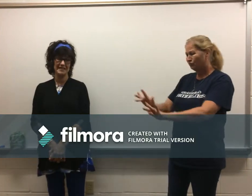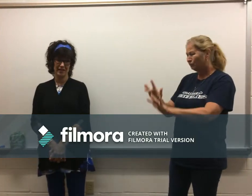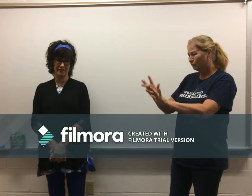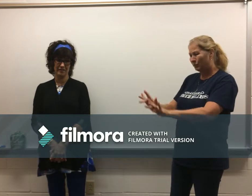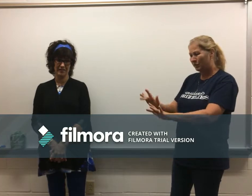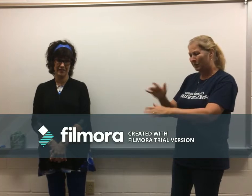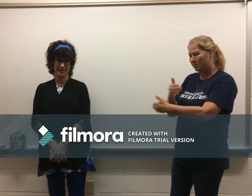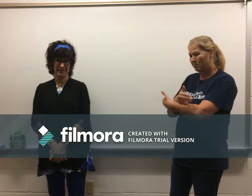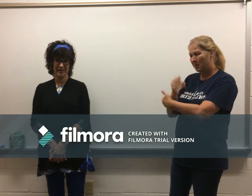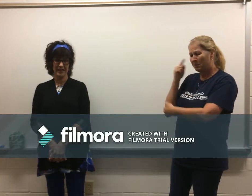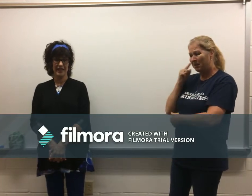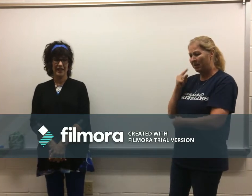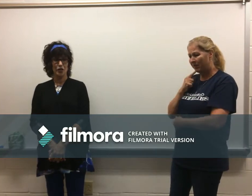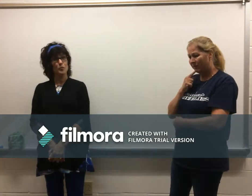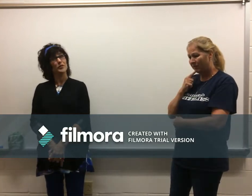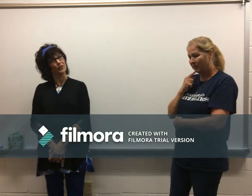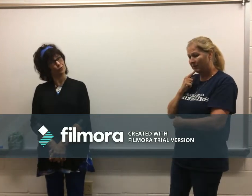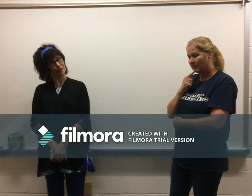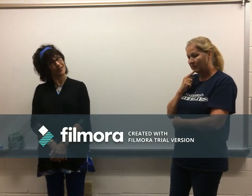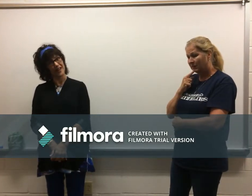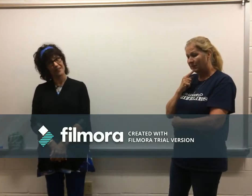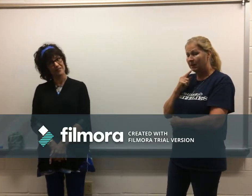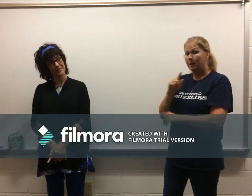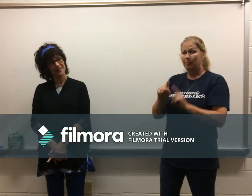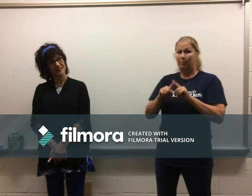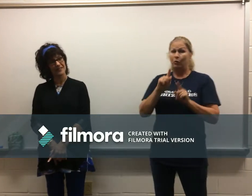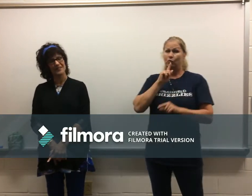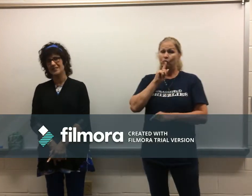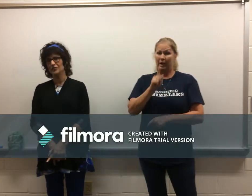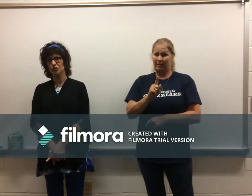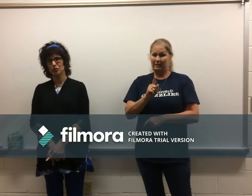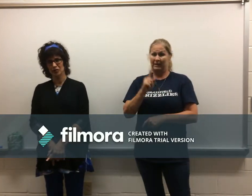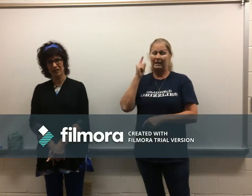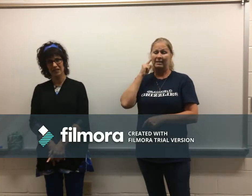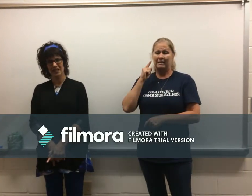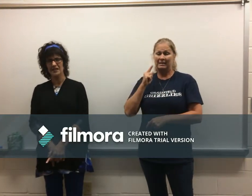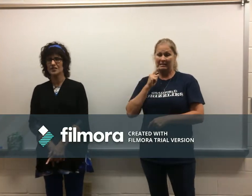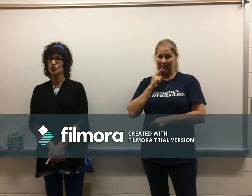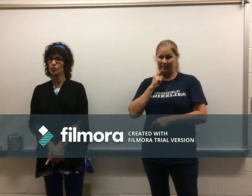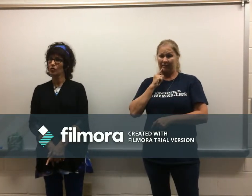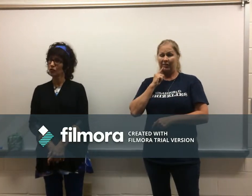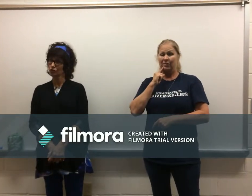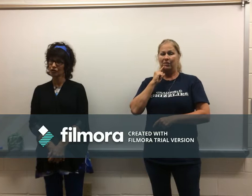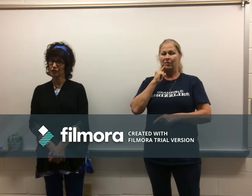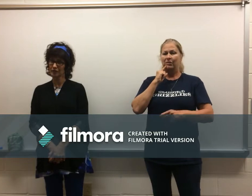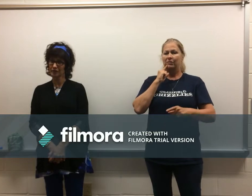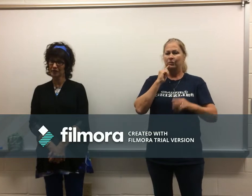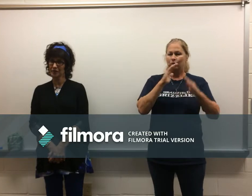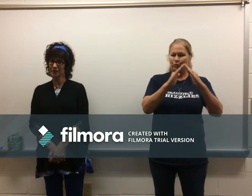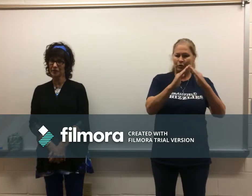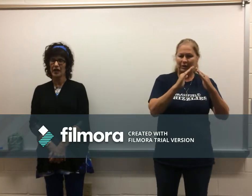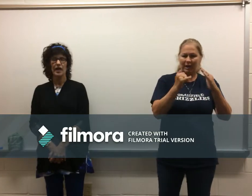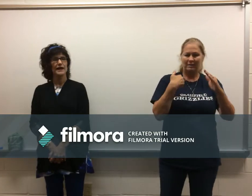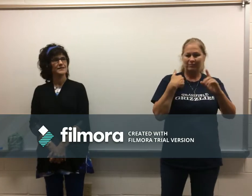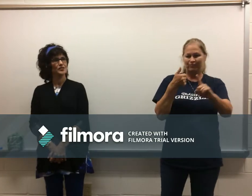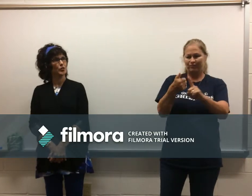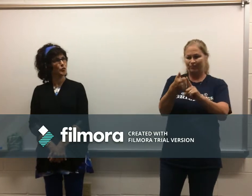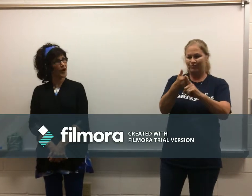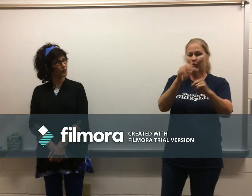deaf." But in real life, the deaf community has its own culture, has its own